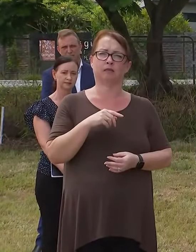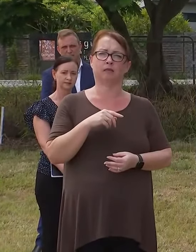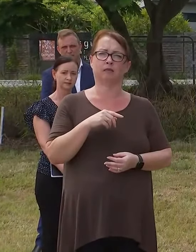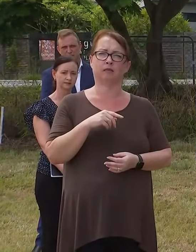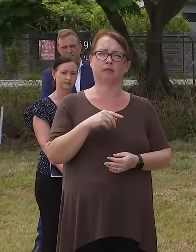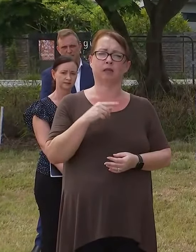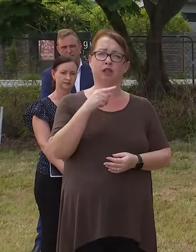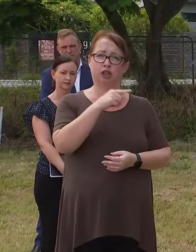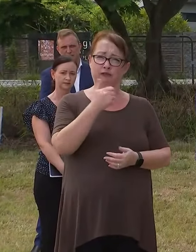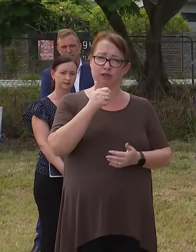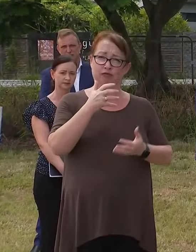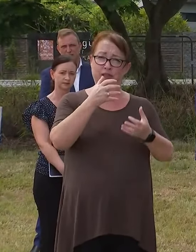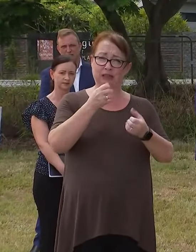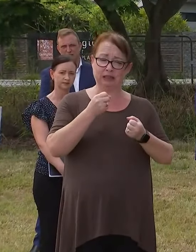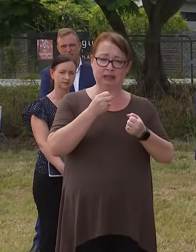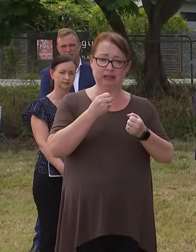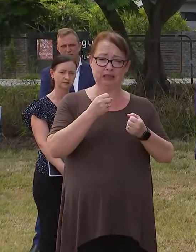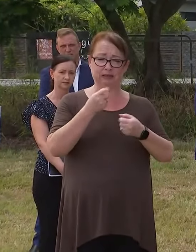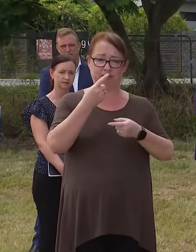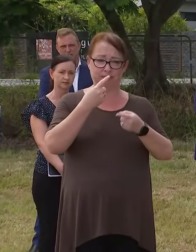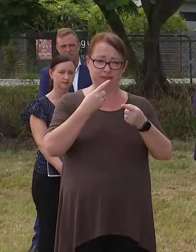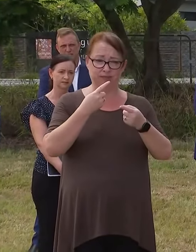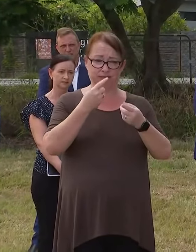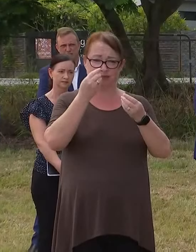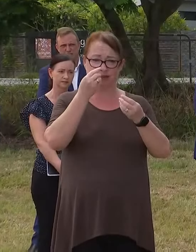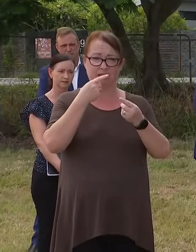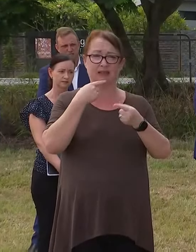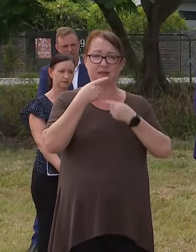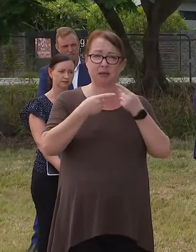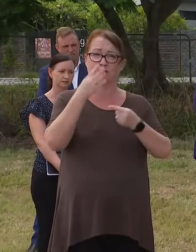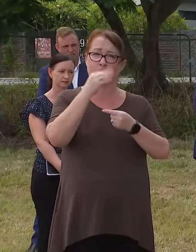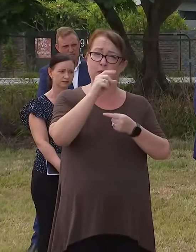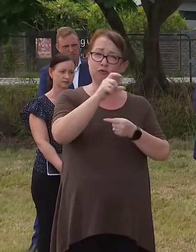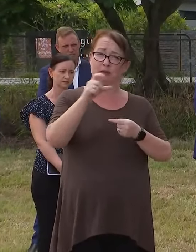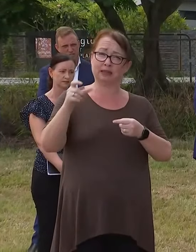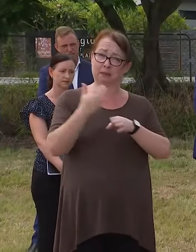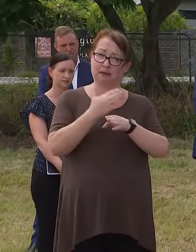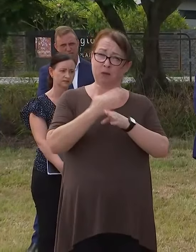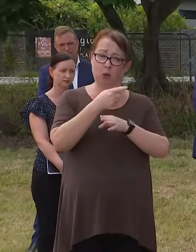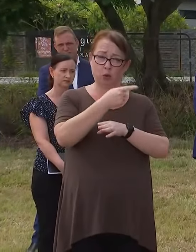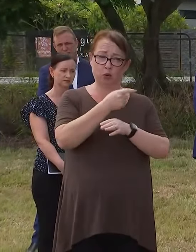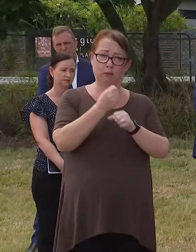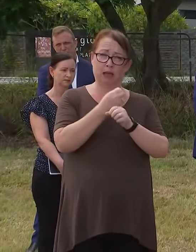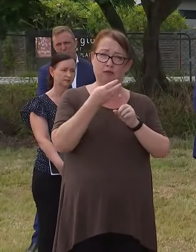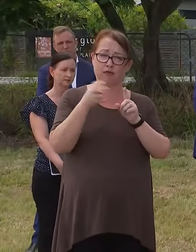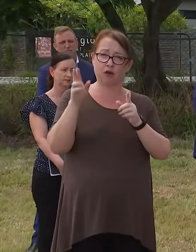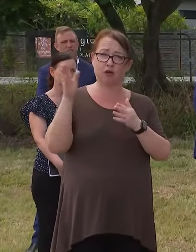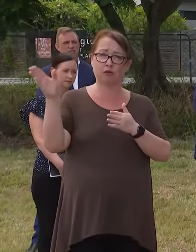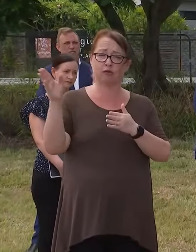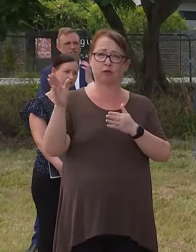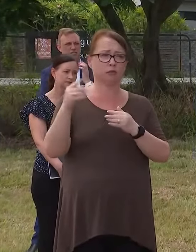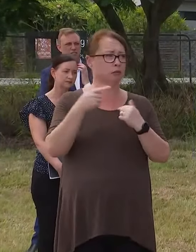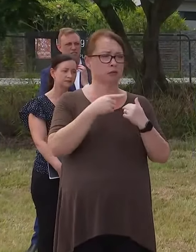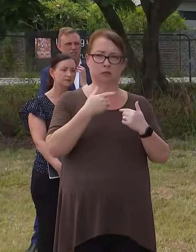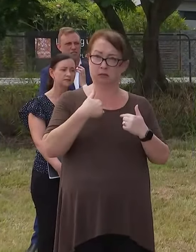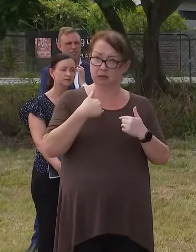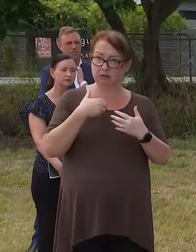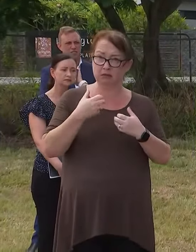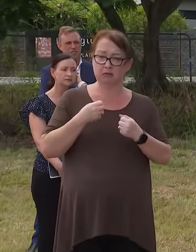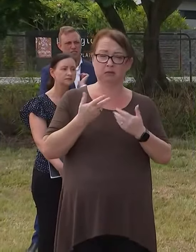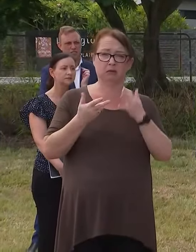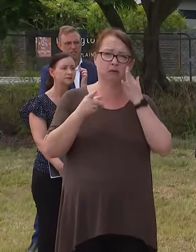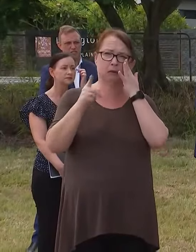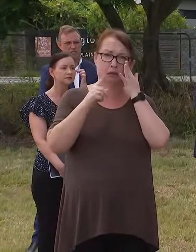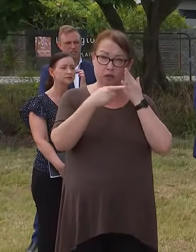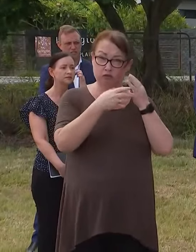did you receive correspondence from the CCC before you made the referral? Did I personally receive? Were you aware of the correspondence from the CCC? All I can say